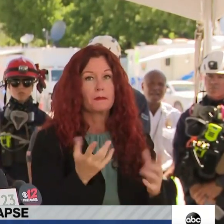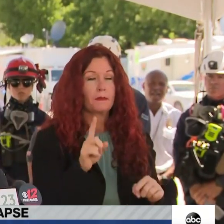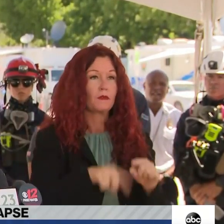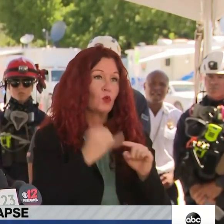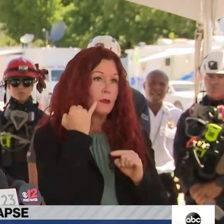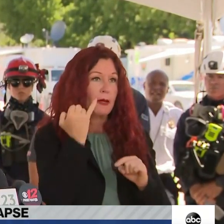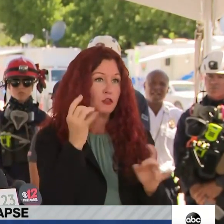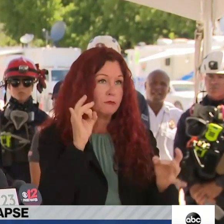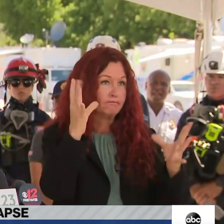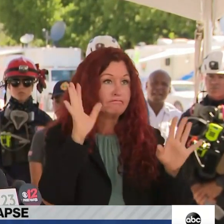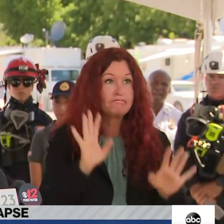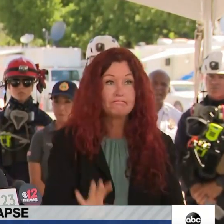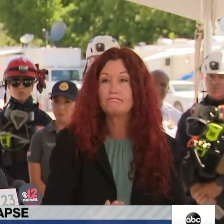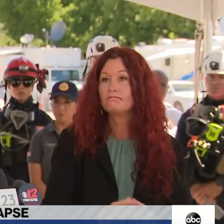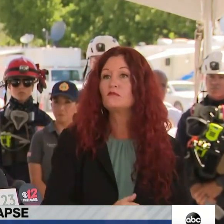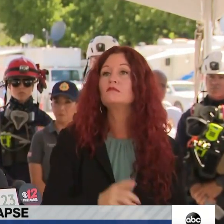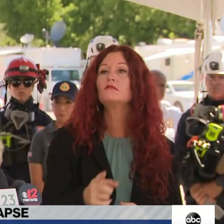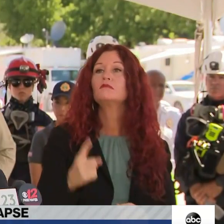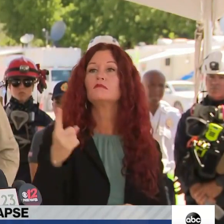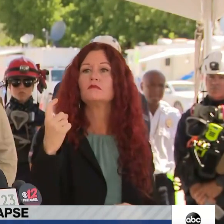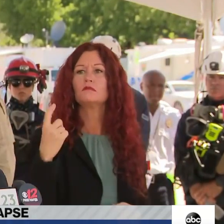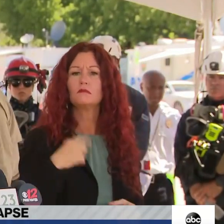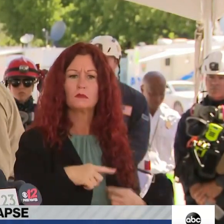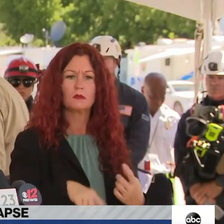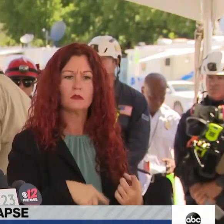on the hurricane shortly. So.